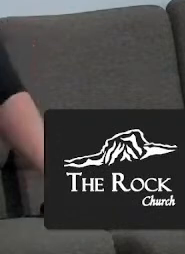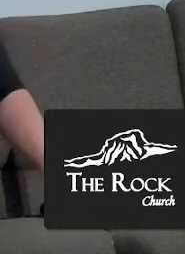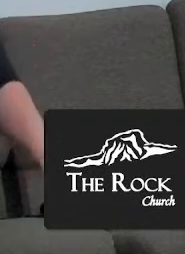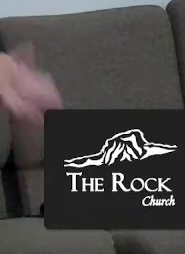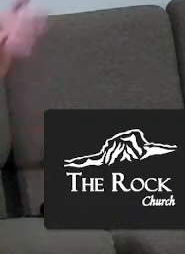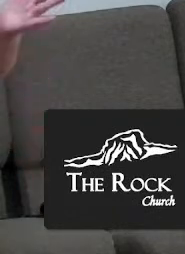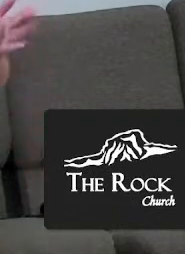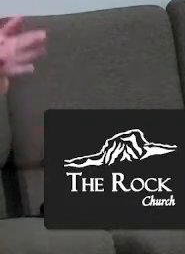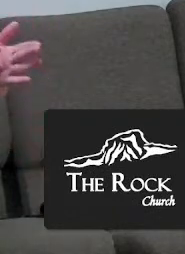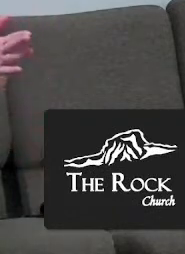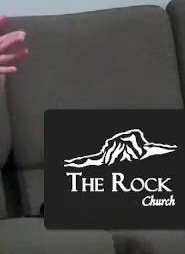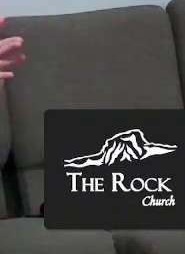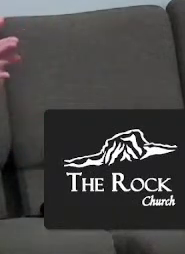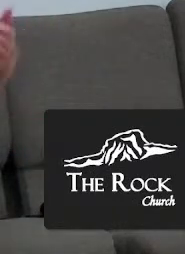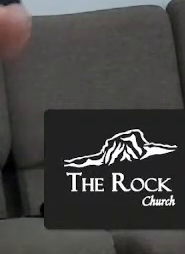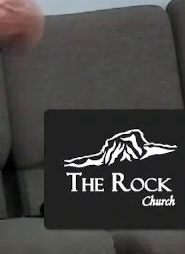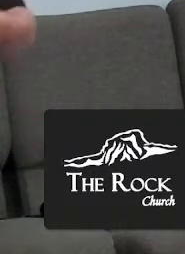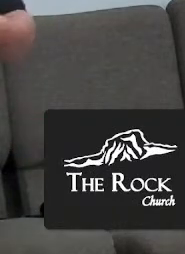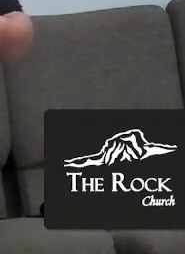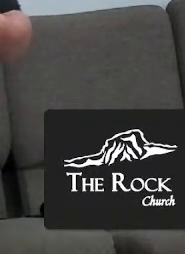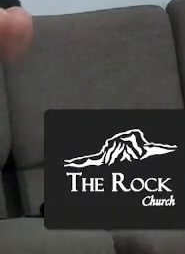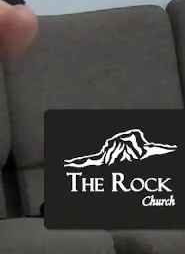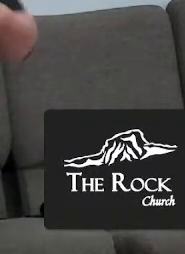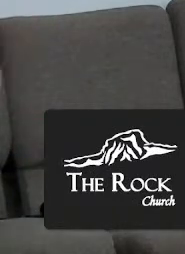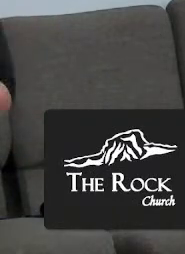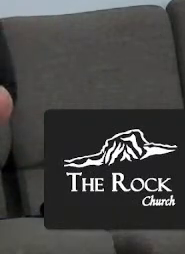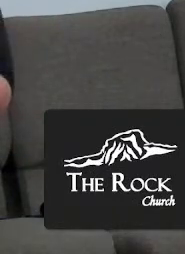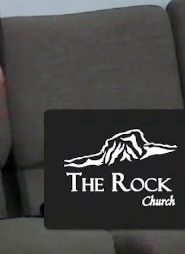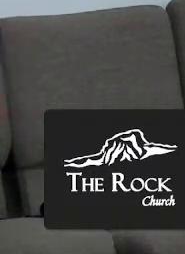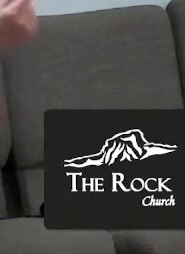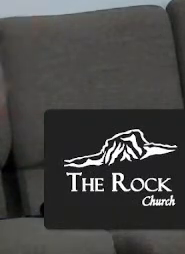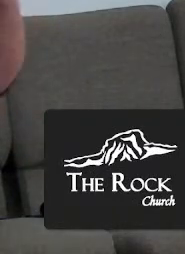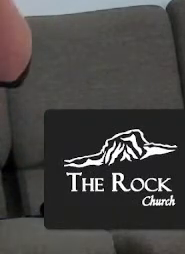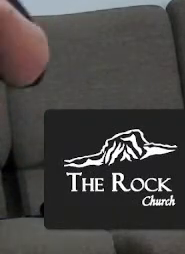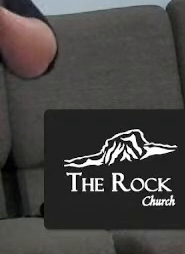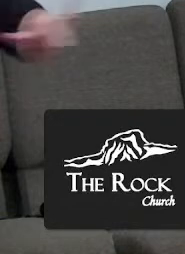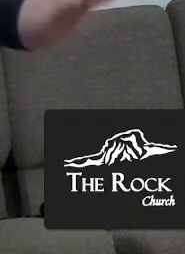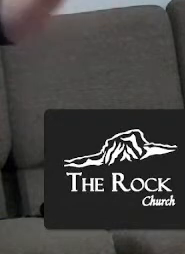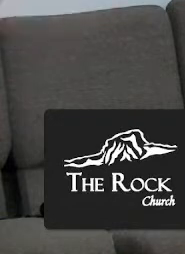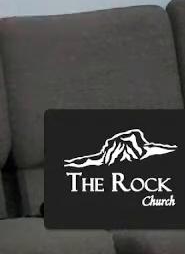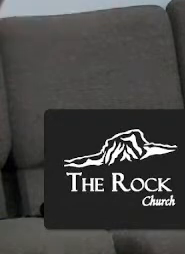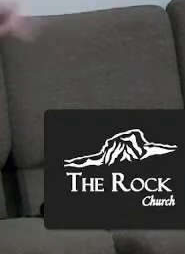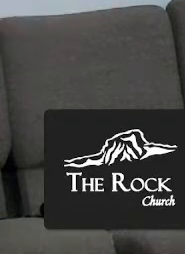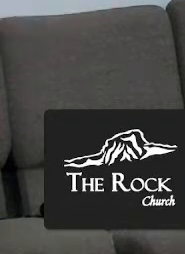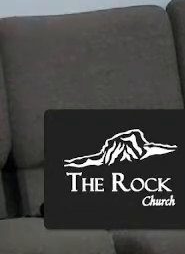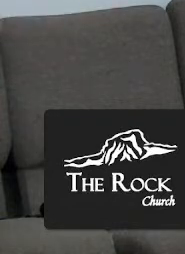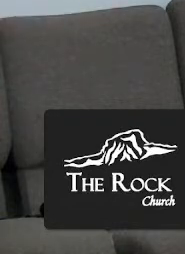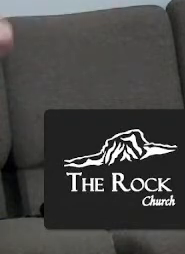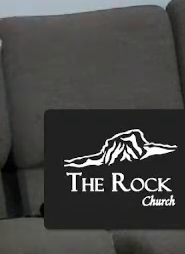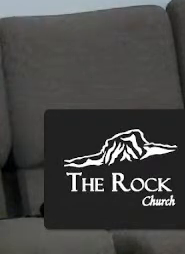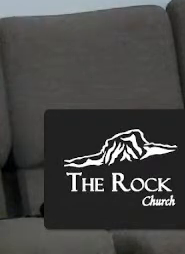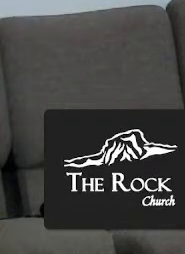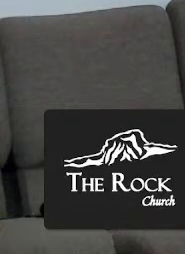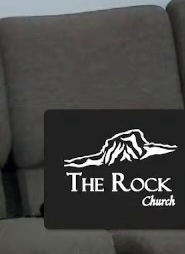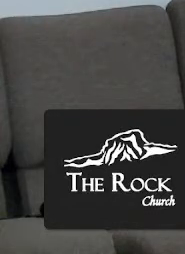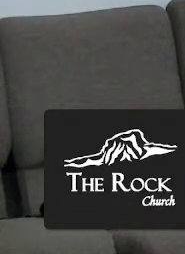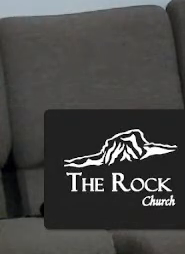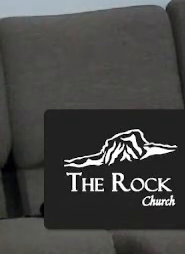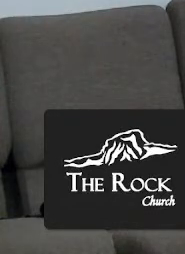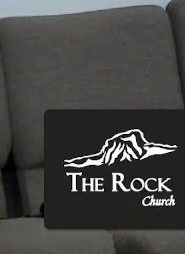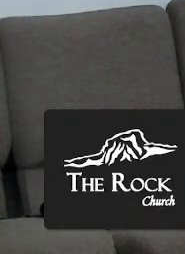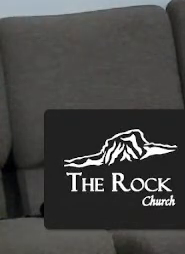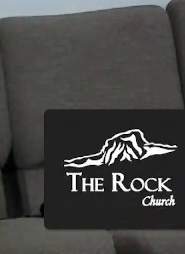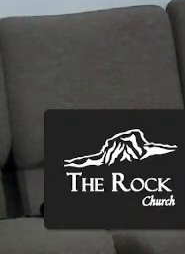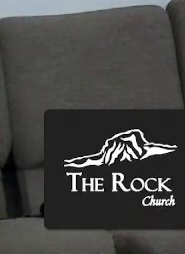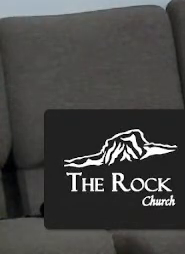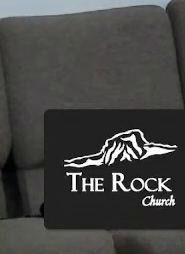to possess and propel. Amen. Noise. Preacher, why are you trying to get us going like that? Well, I'm just